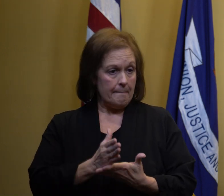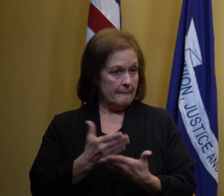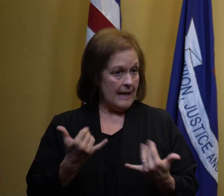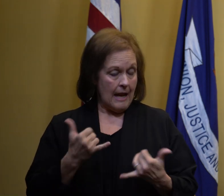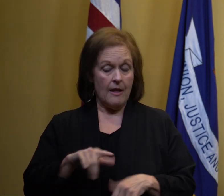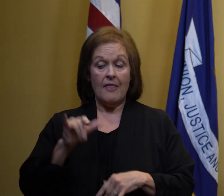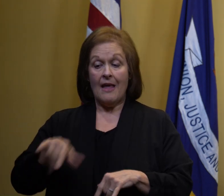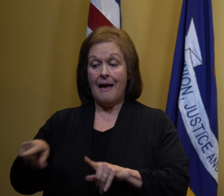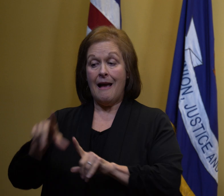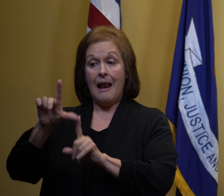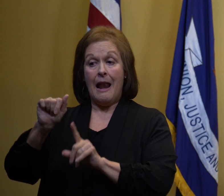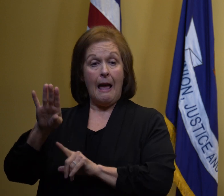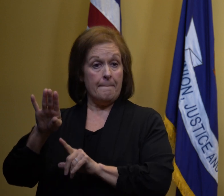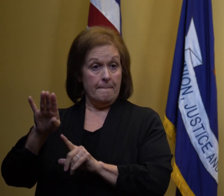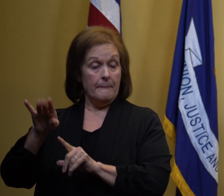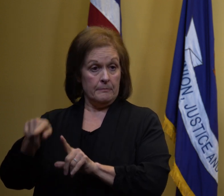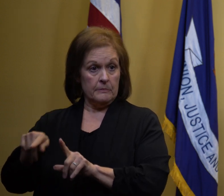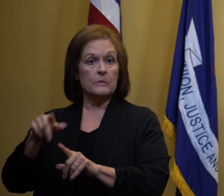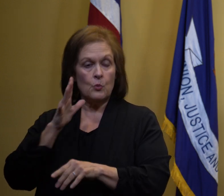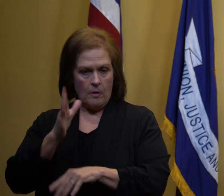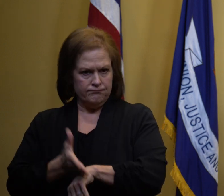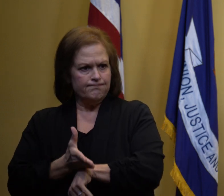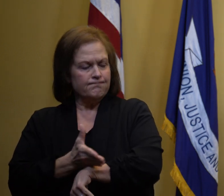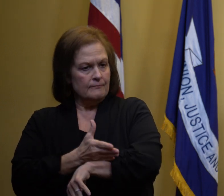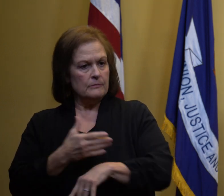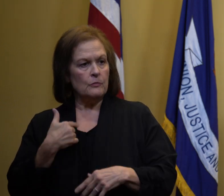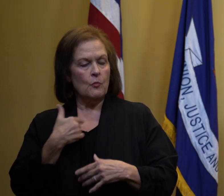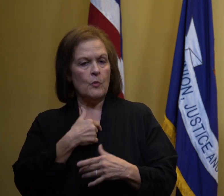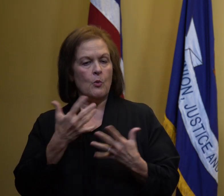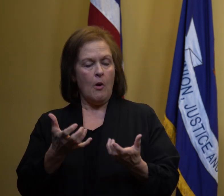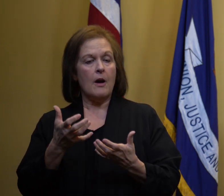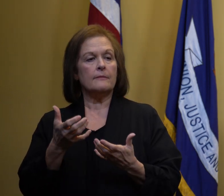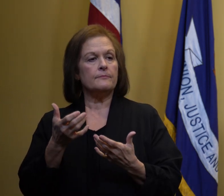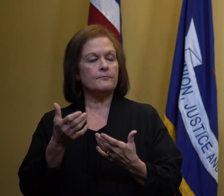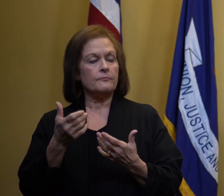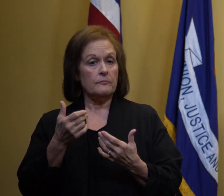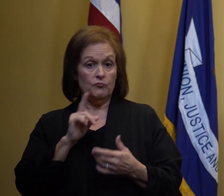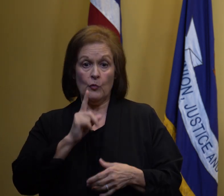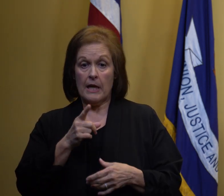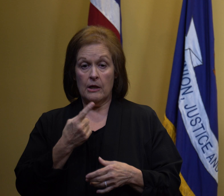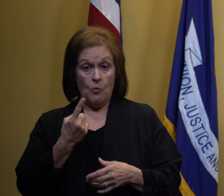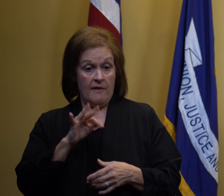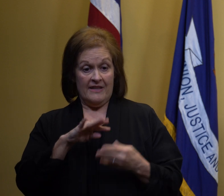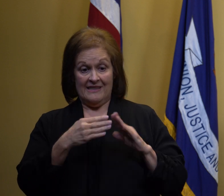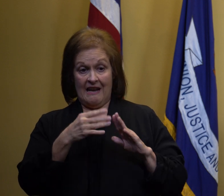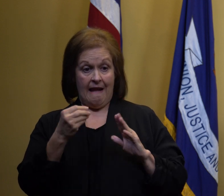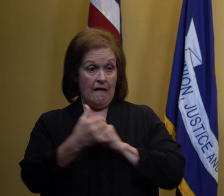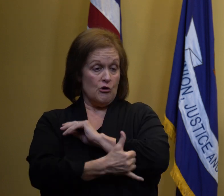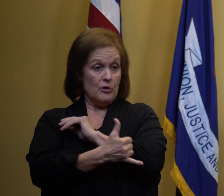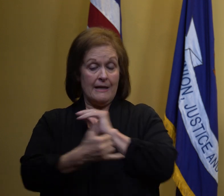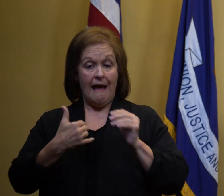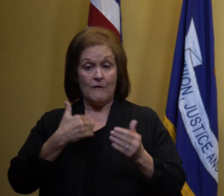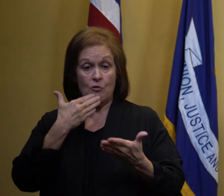the lab will continue to enhance, it's really, we're building out one of the cities in the country that really has